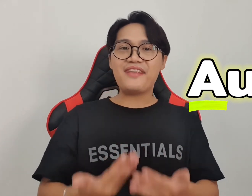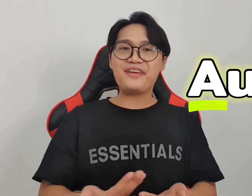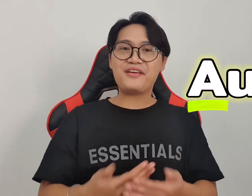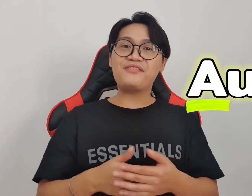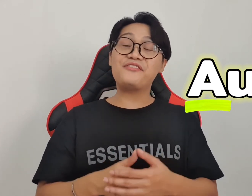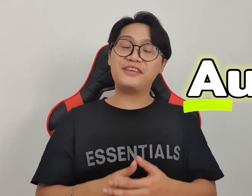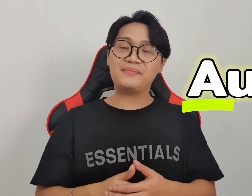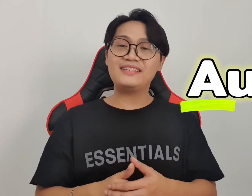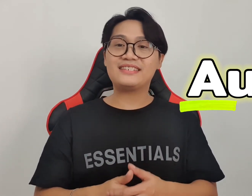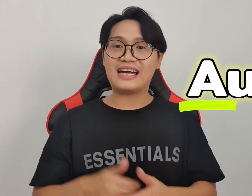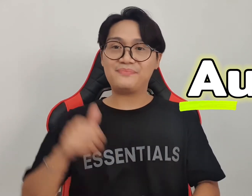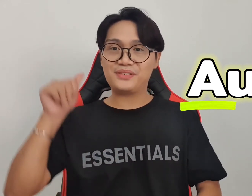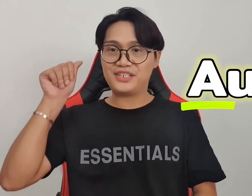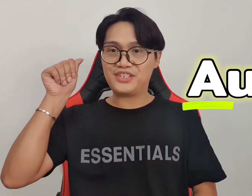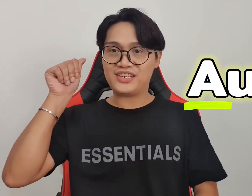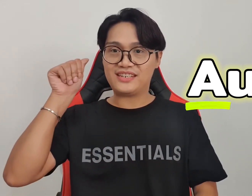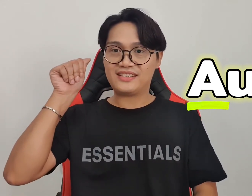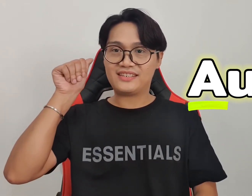near the female sign position.